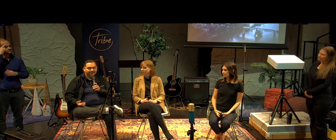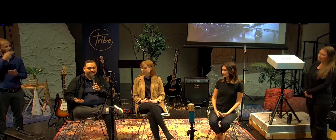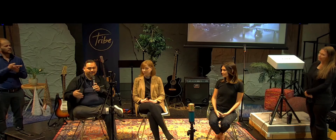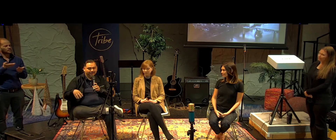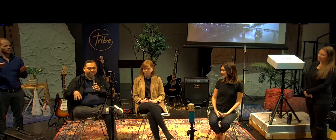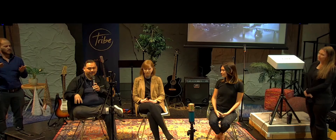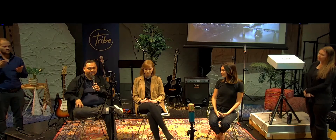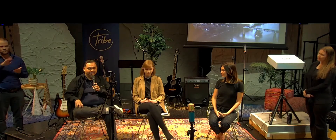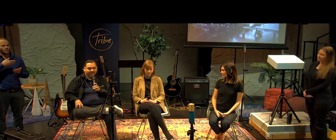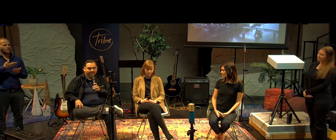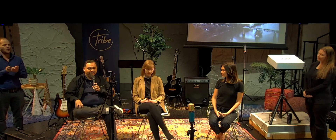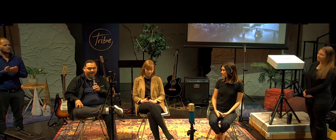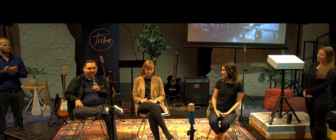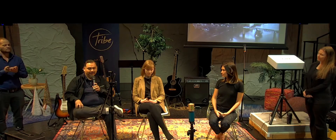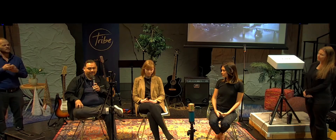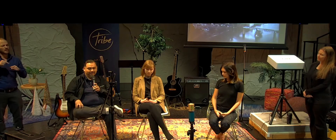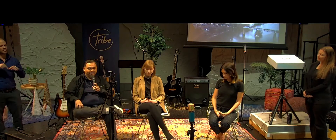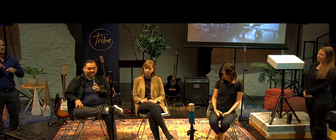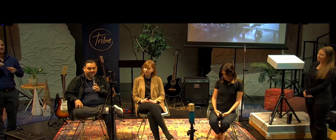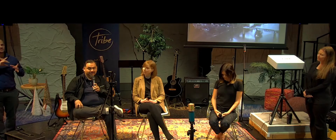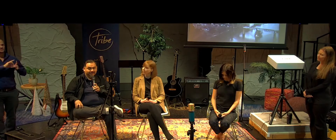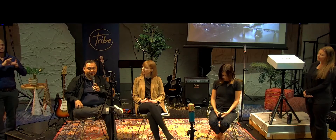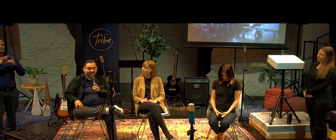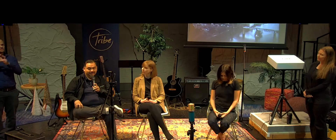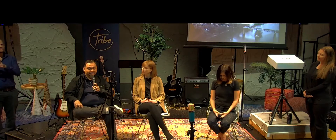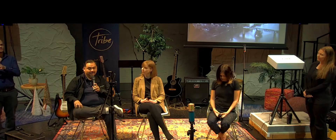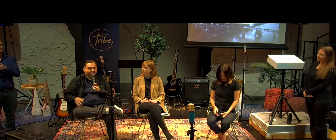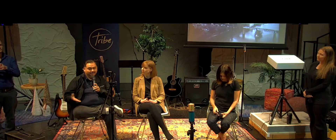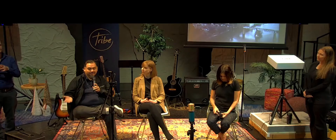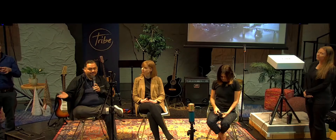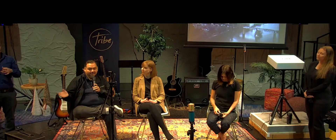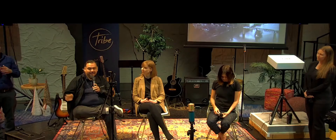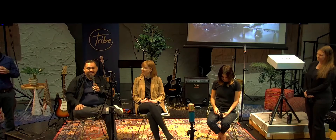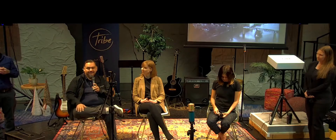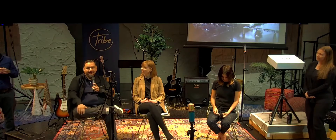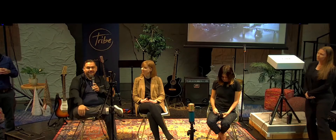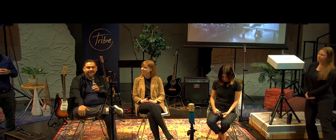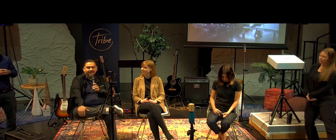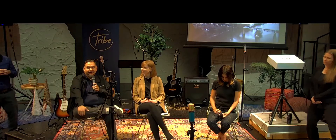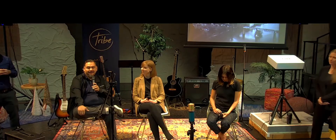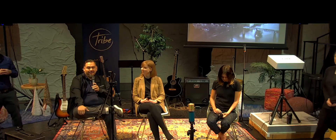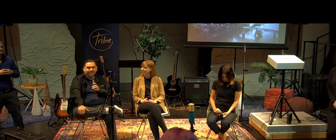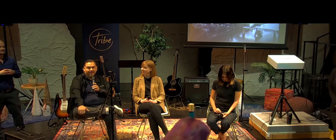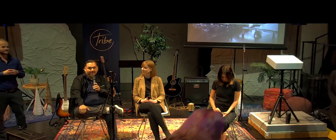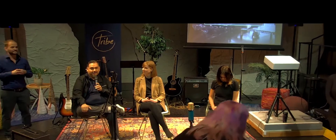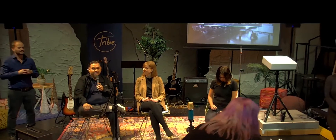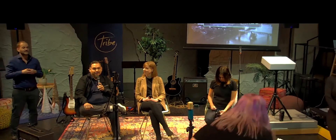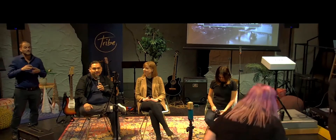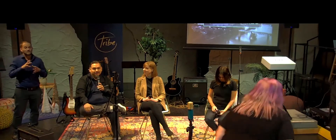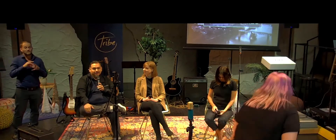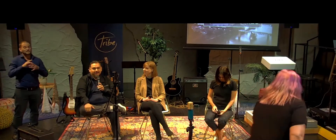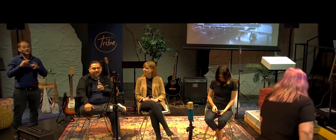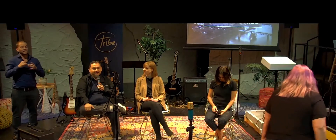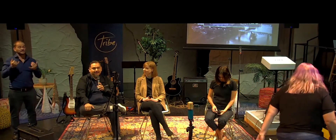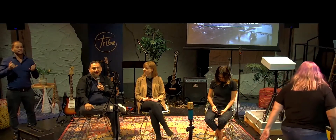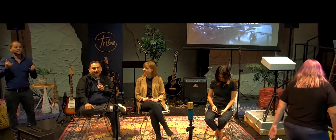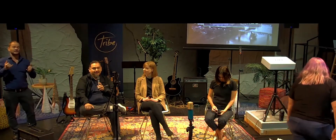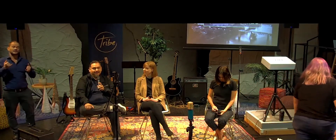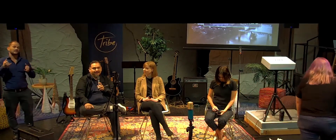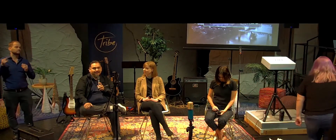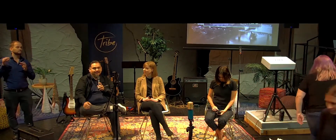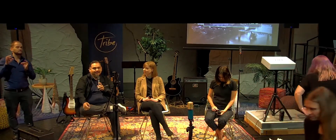in with the message today fantastically, about choosing joy and